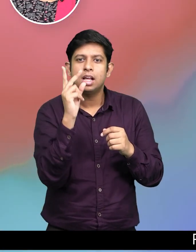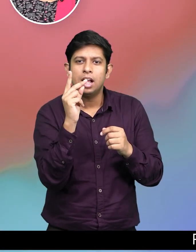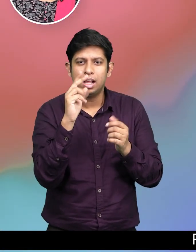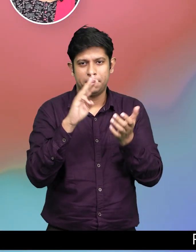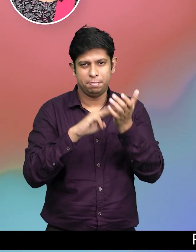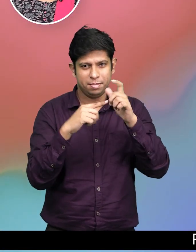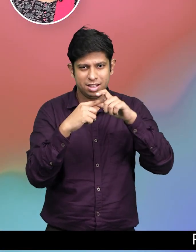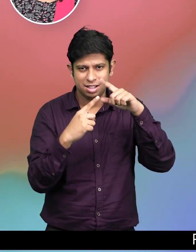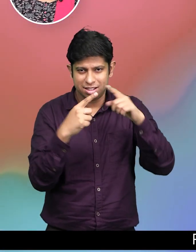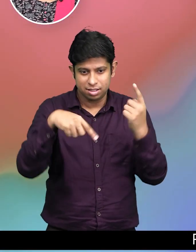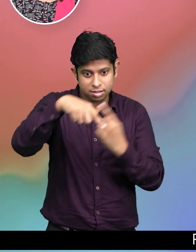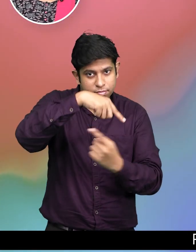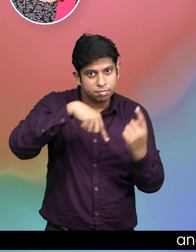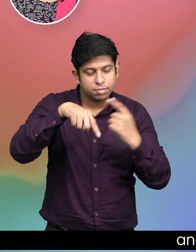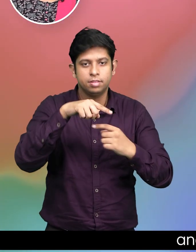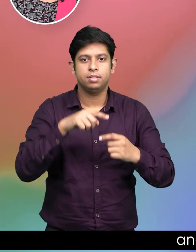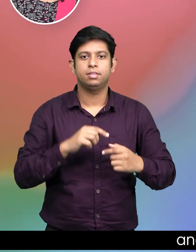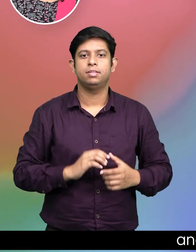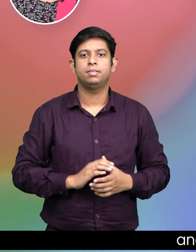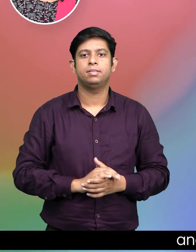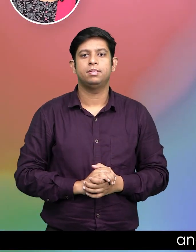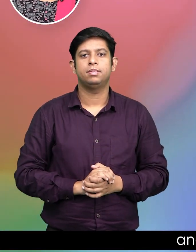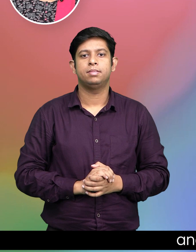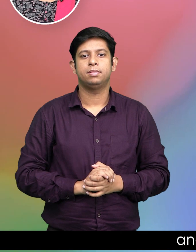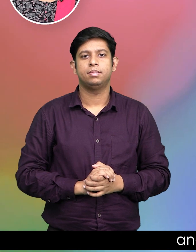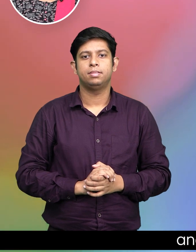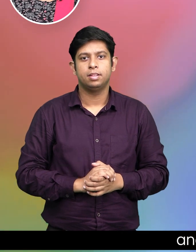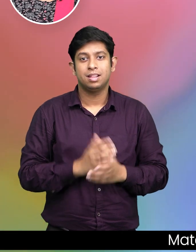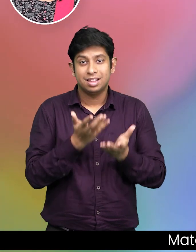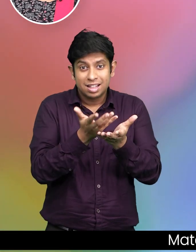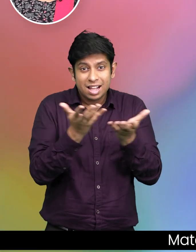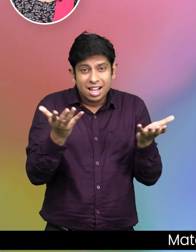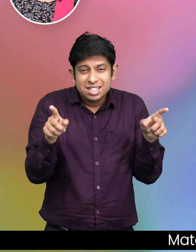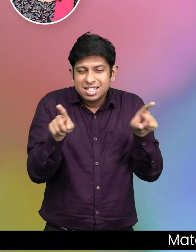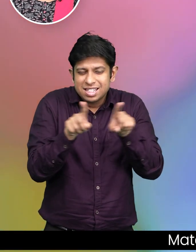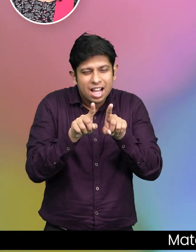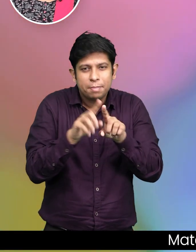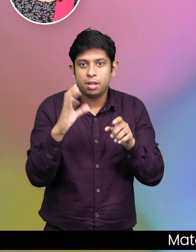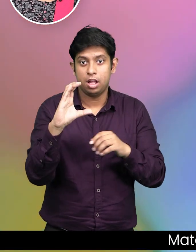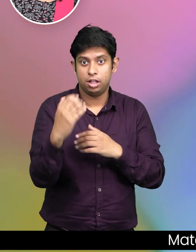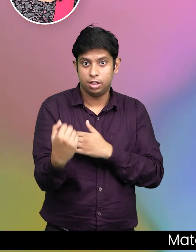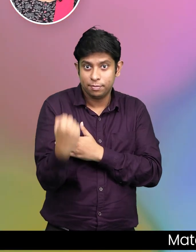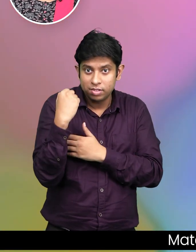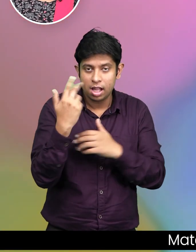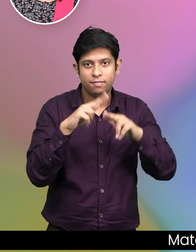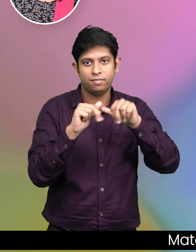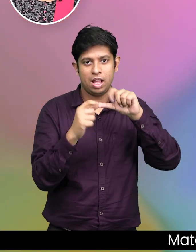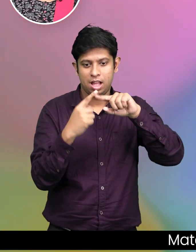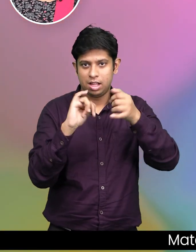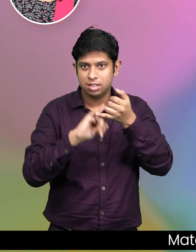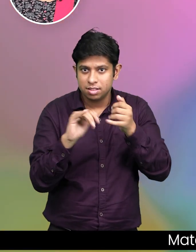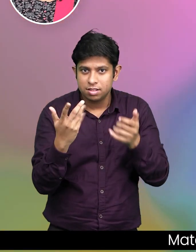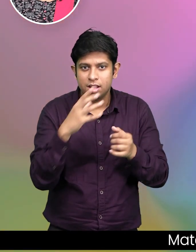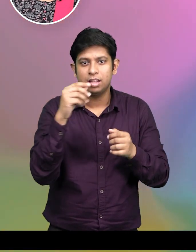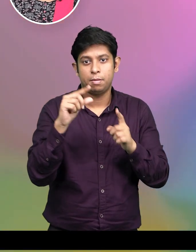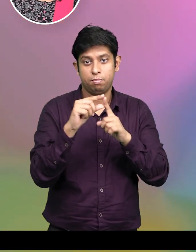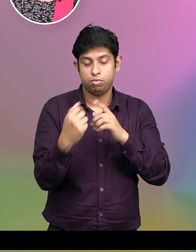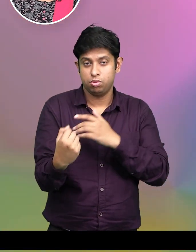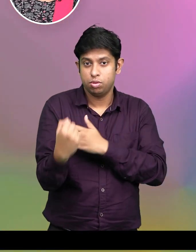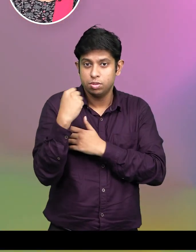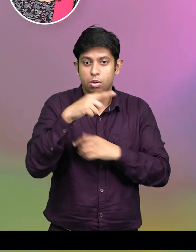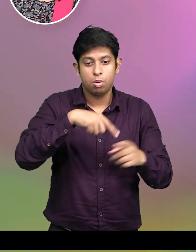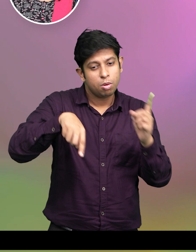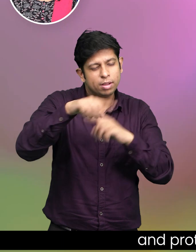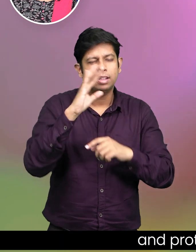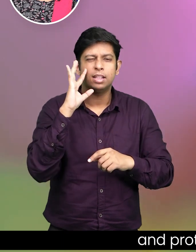primary metabolites and secondary metabolites. Materials like carbohydrates,